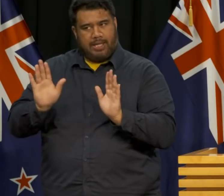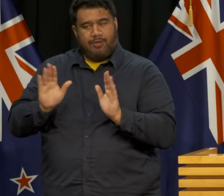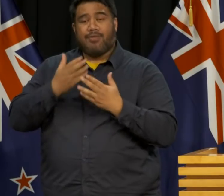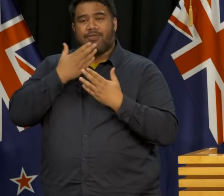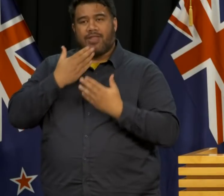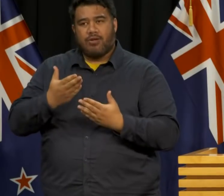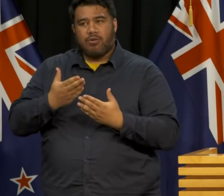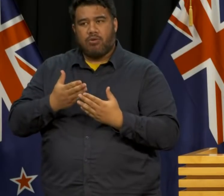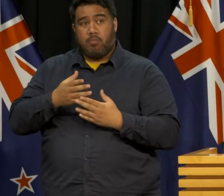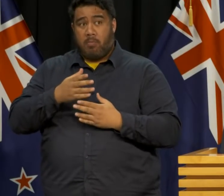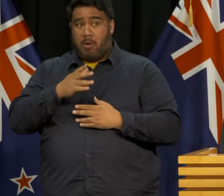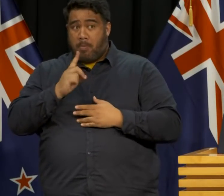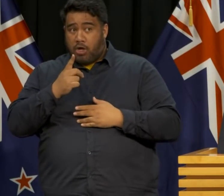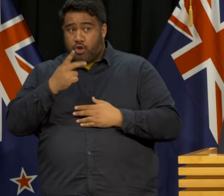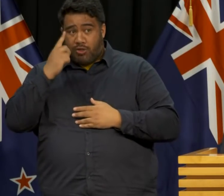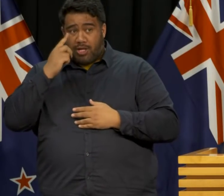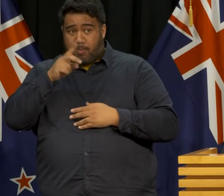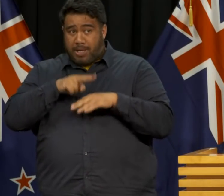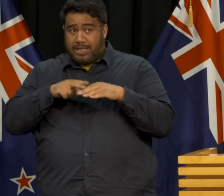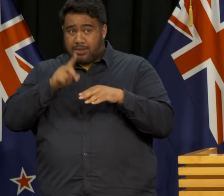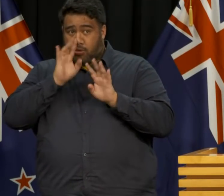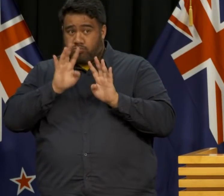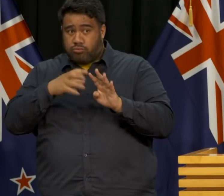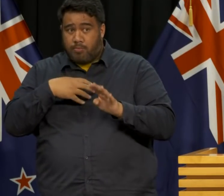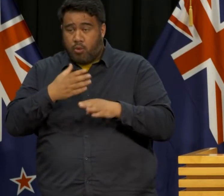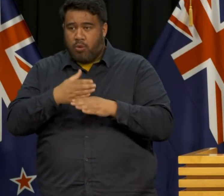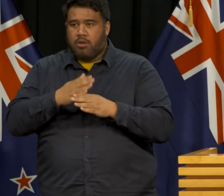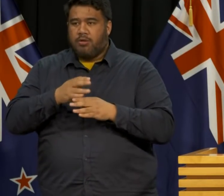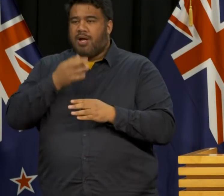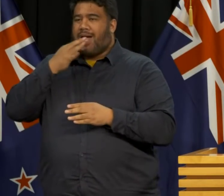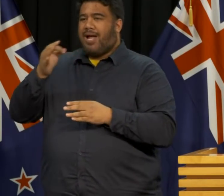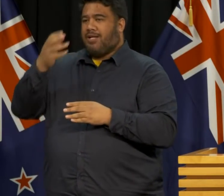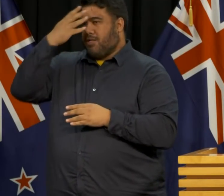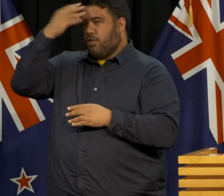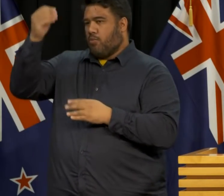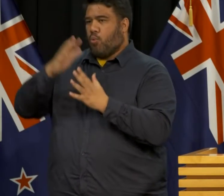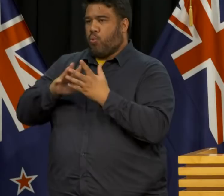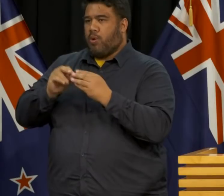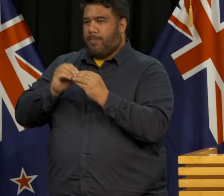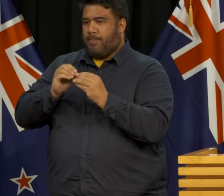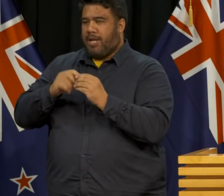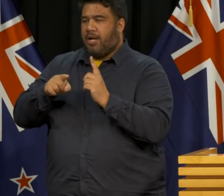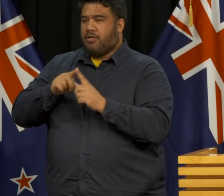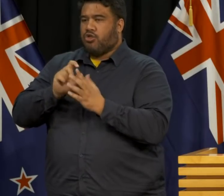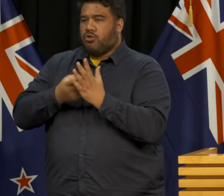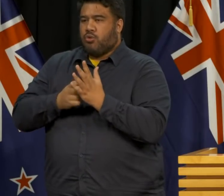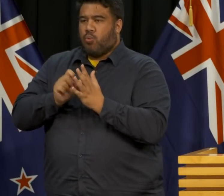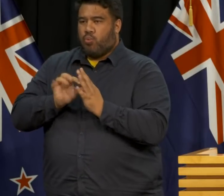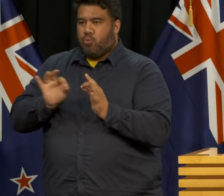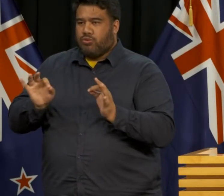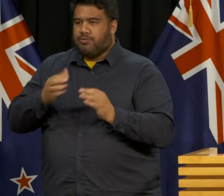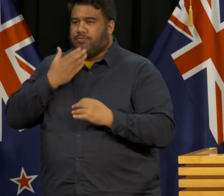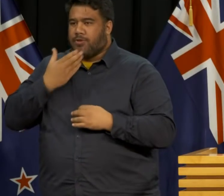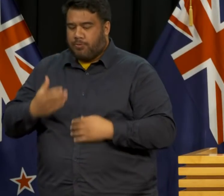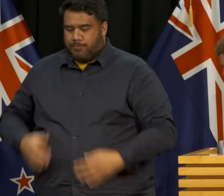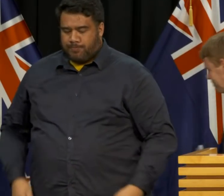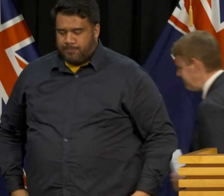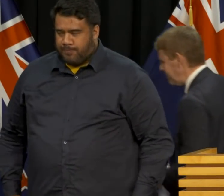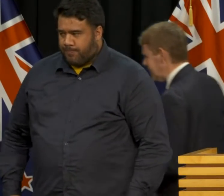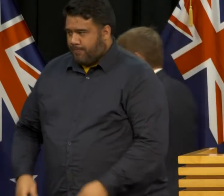Thanks very much. Look, that's a matter for Air Commodore Webb and Dr. Woods. Thanks.